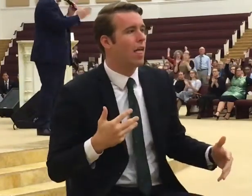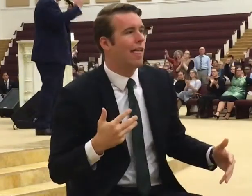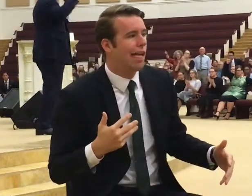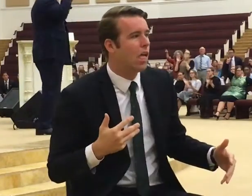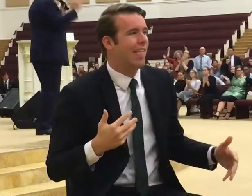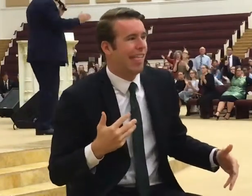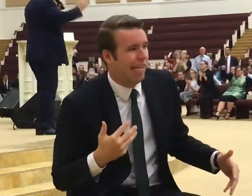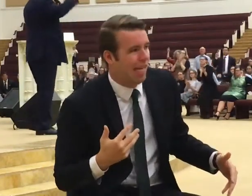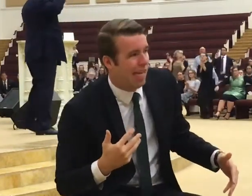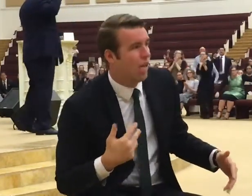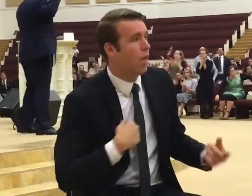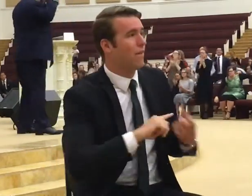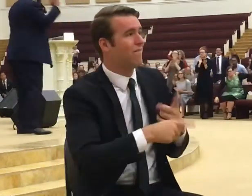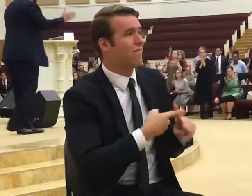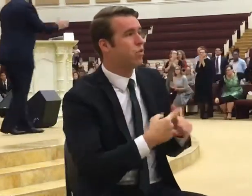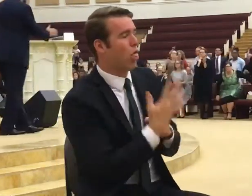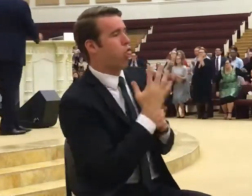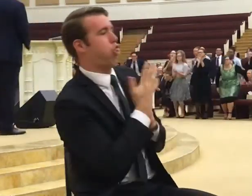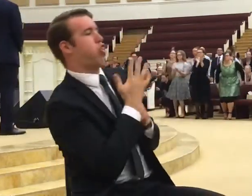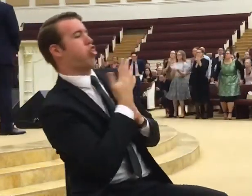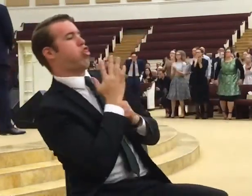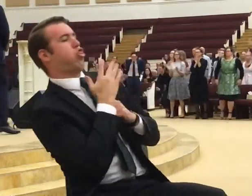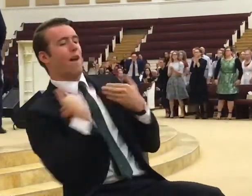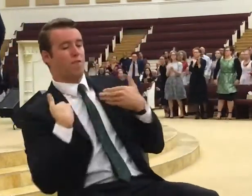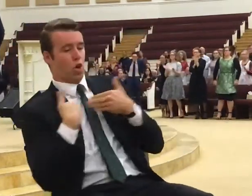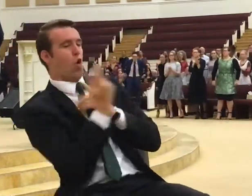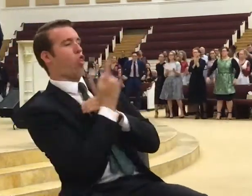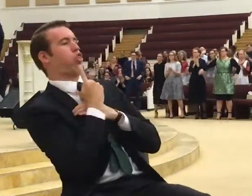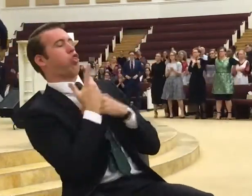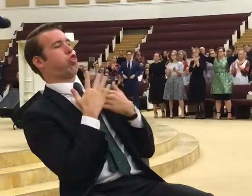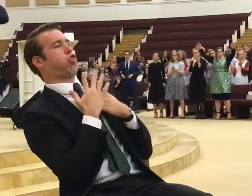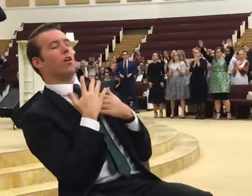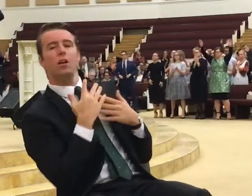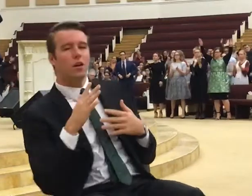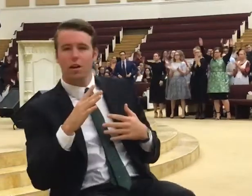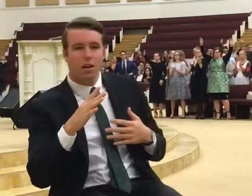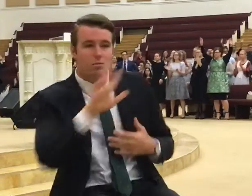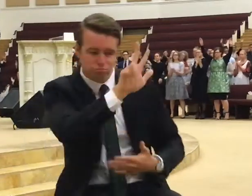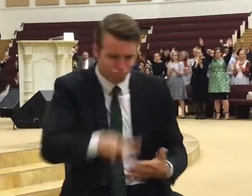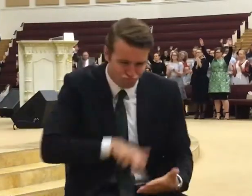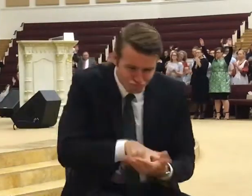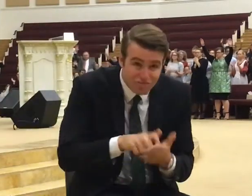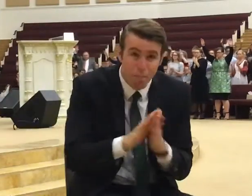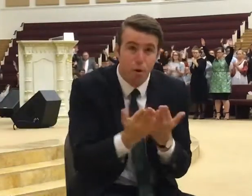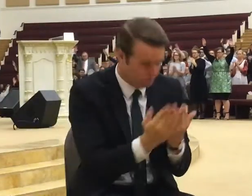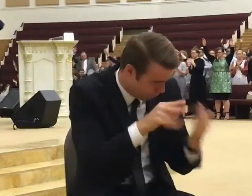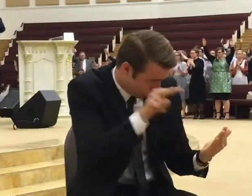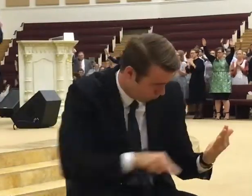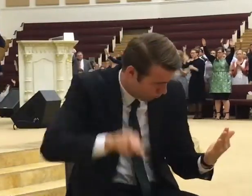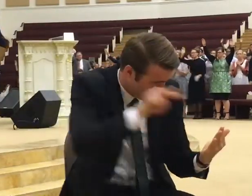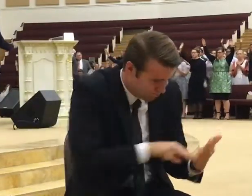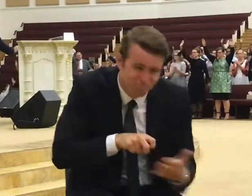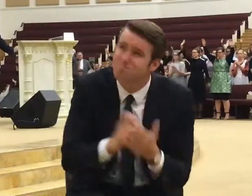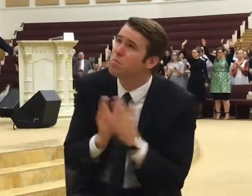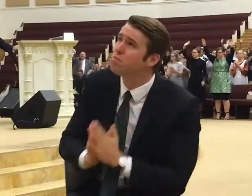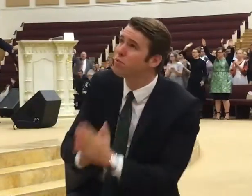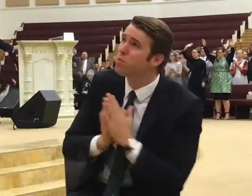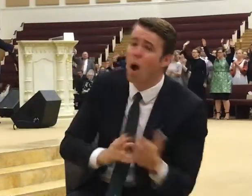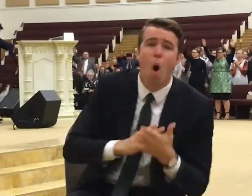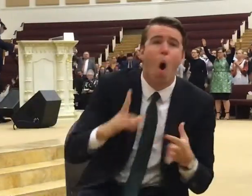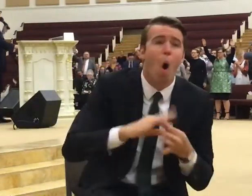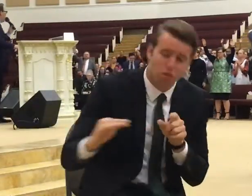Stop letting your friends back you in the corner. Get your head in the book. Get your knees bent in prayer. And get the Holy Ghost.